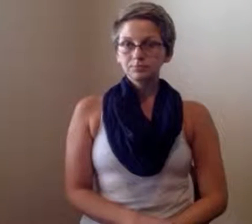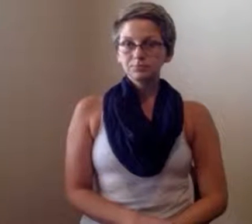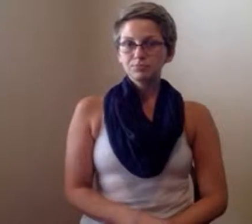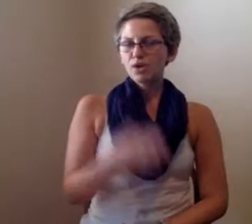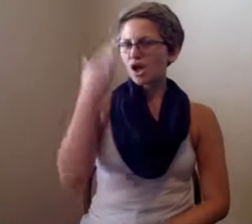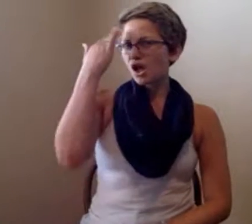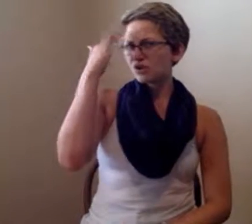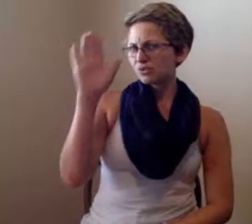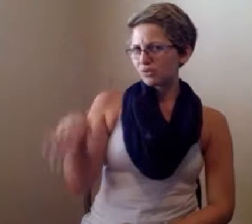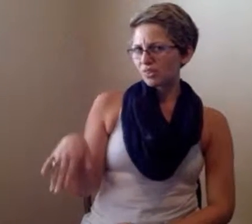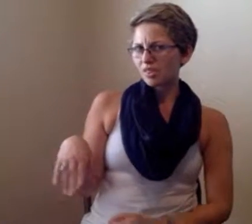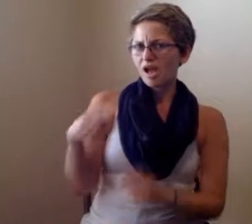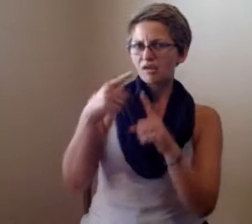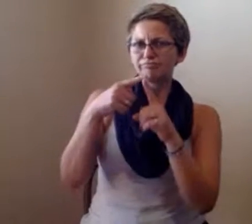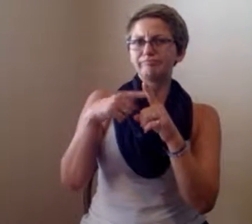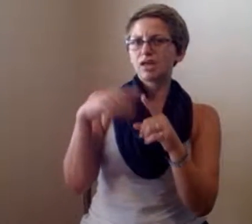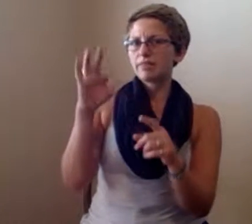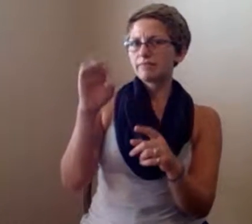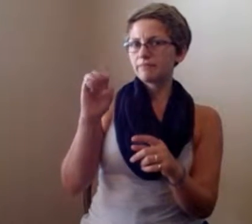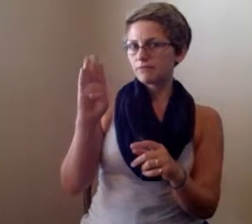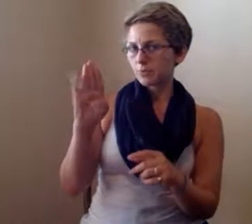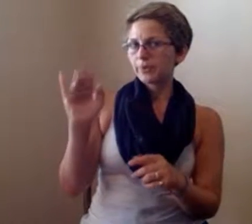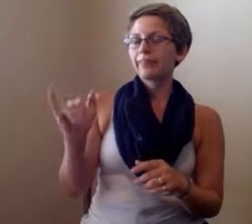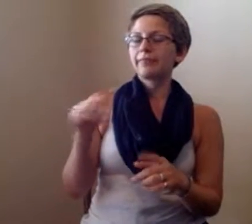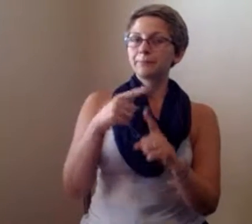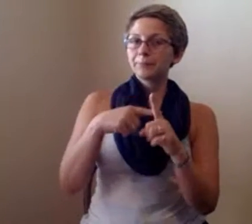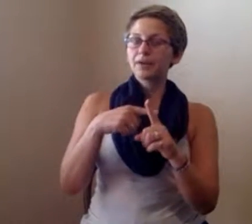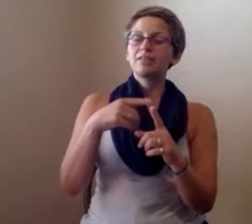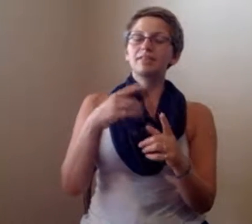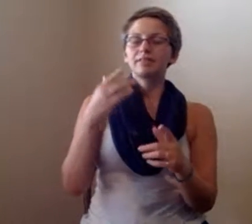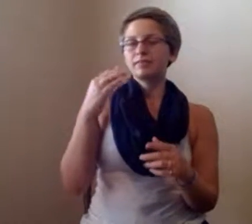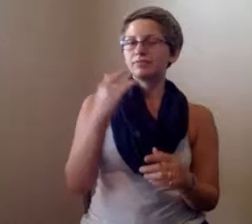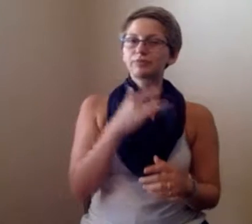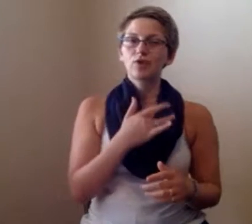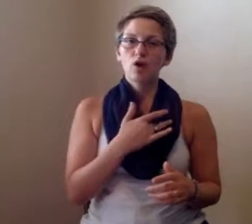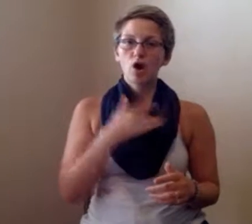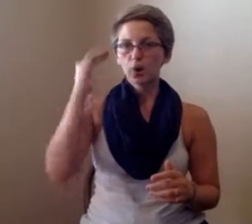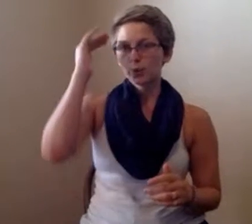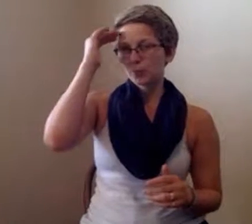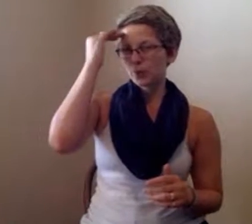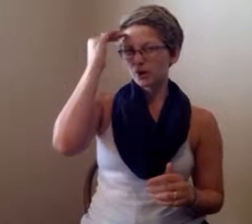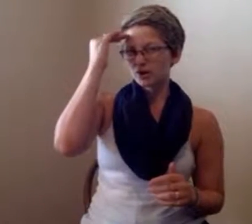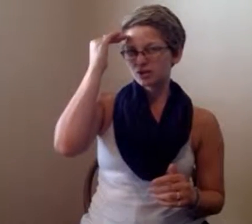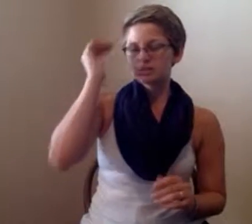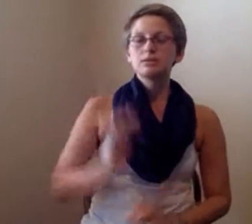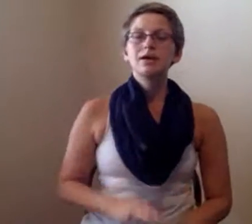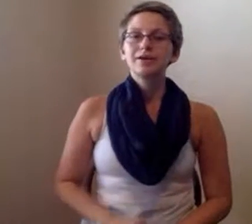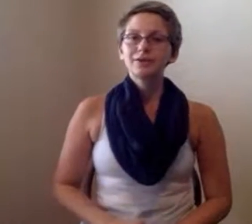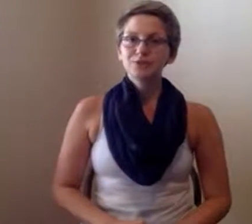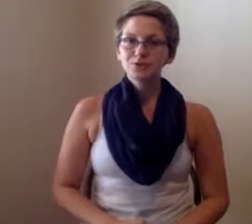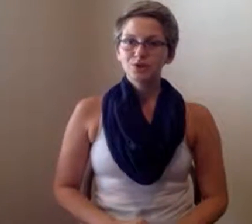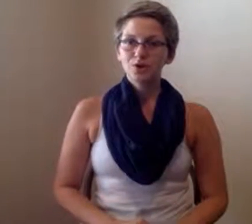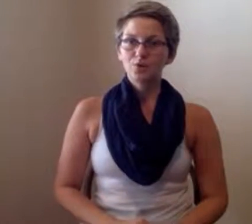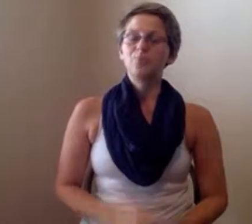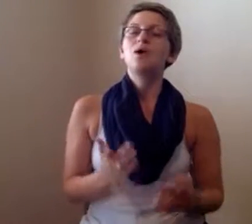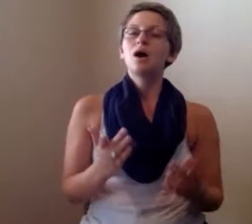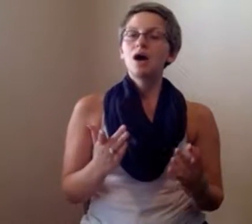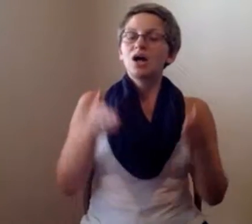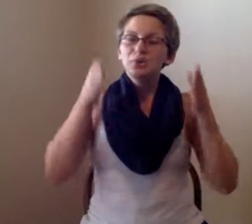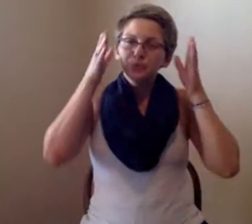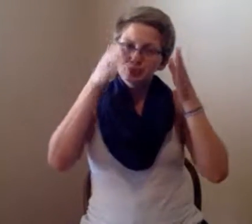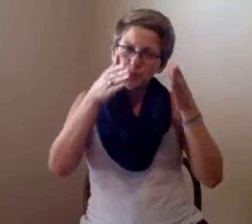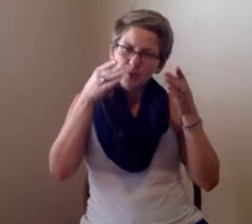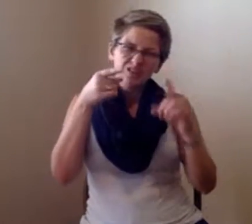know, February is Heart Awareness Month, and this lecture is more geared towards women with cardiovascular disease, but